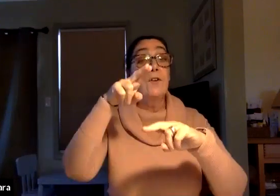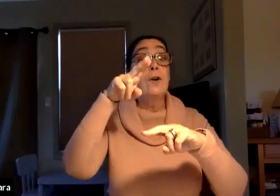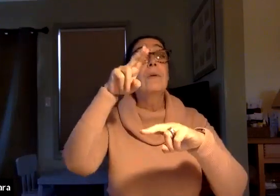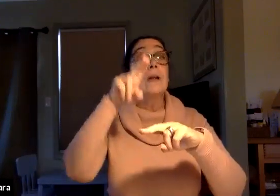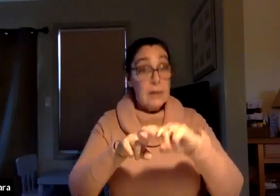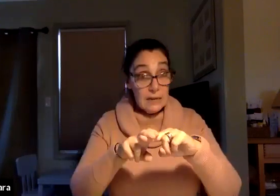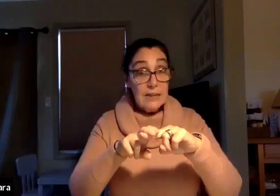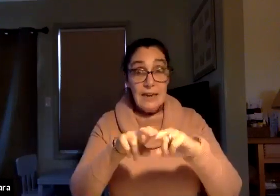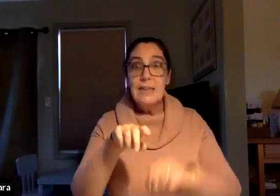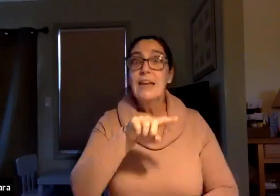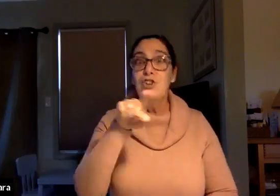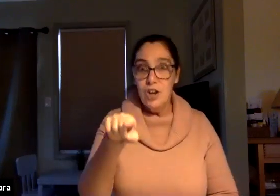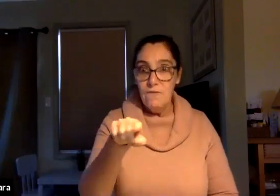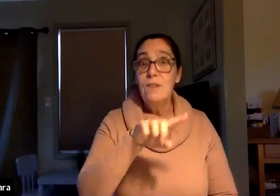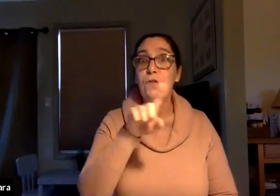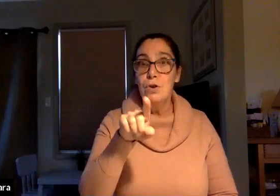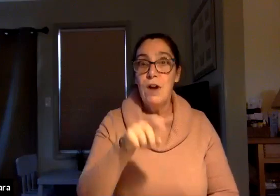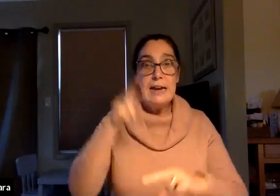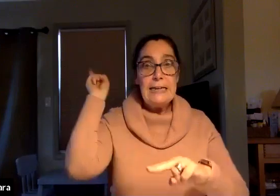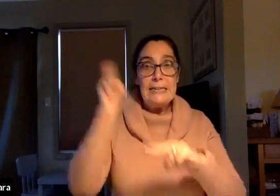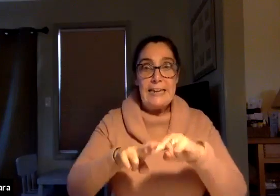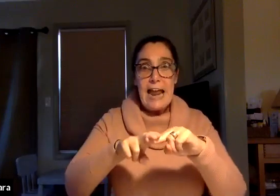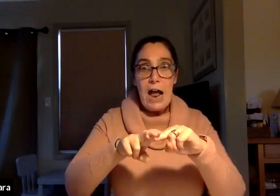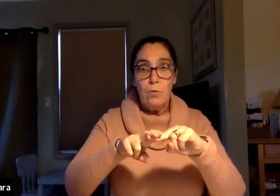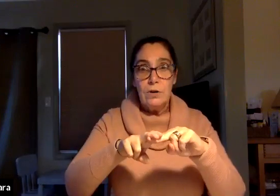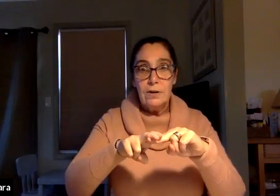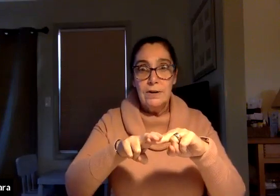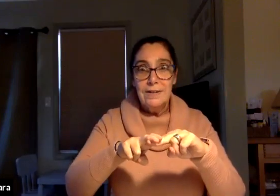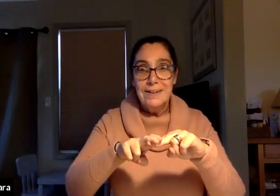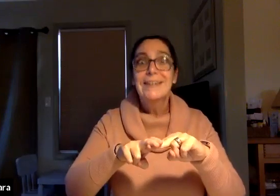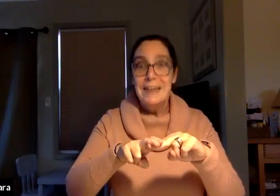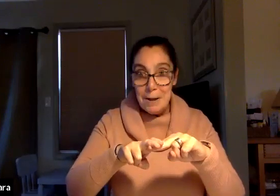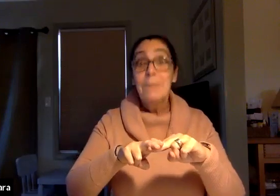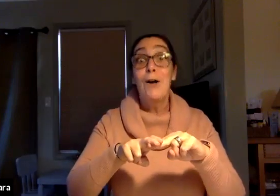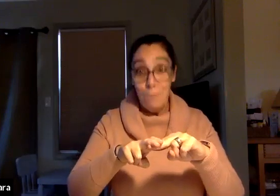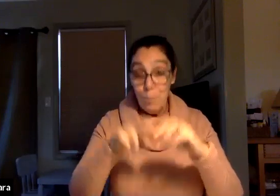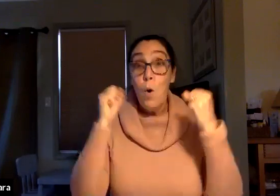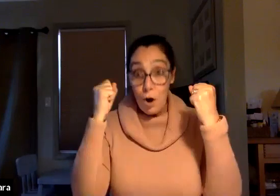verb, sit. Genevieve, you're right. Sit down. The more